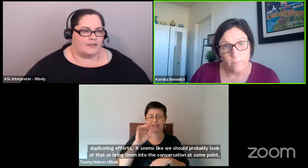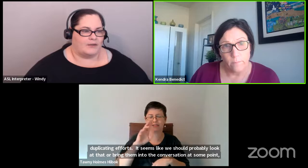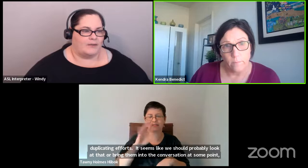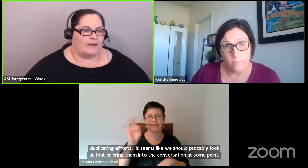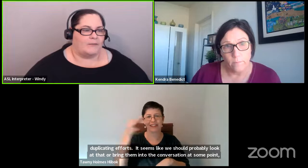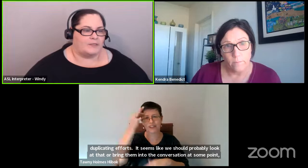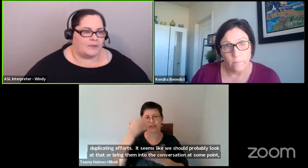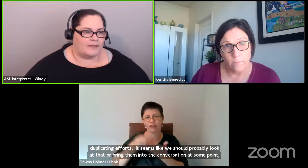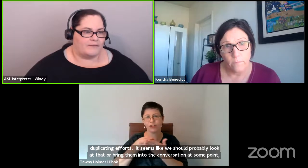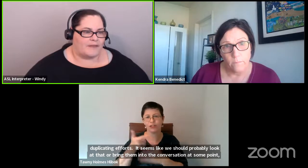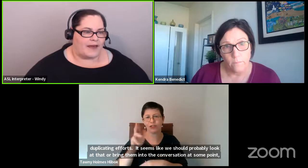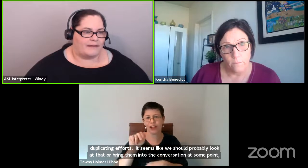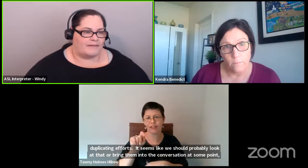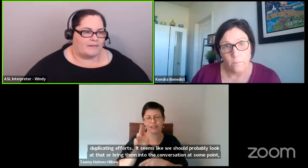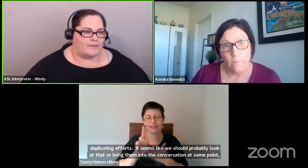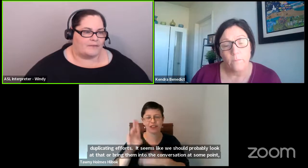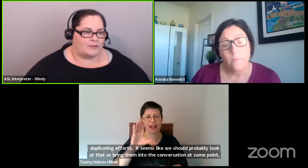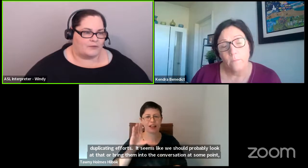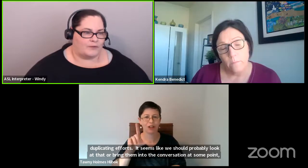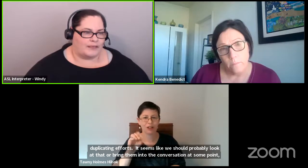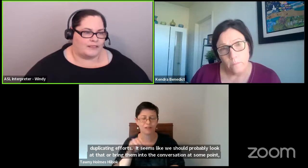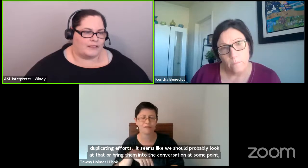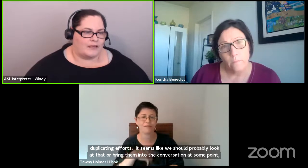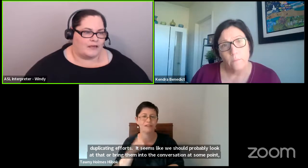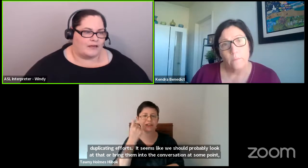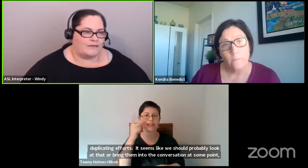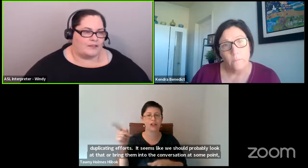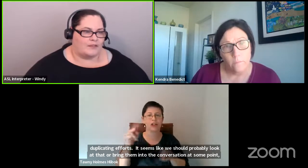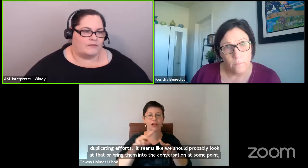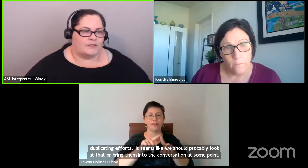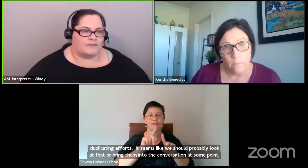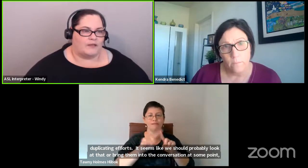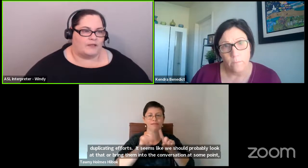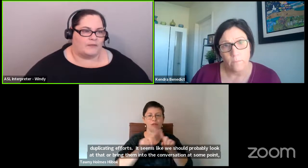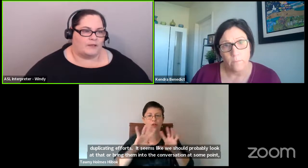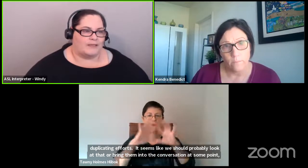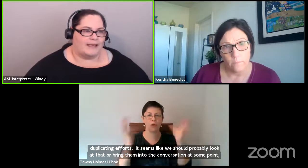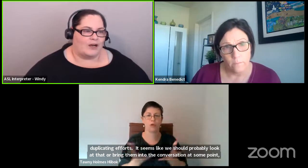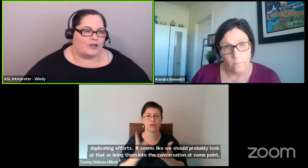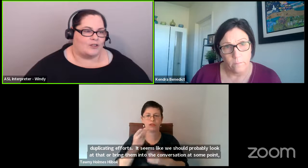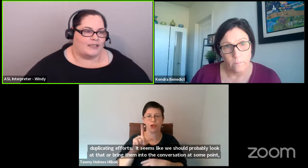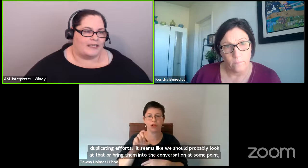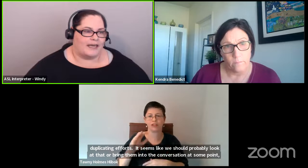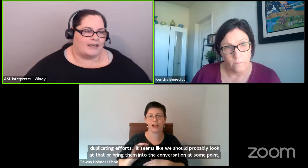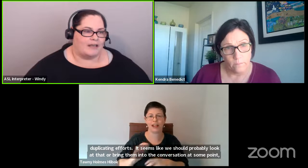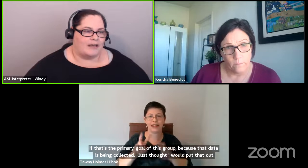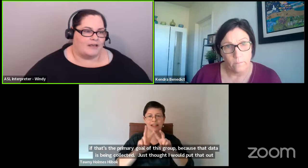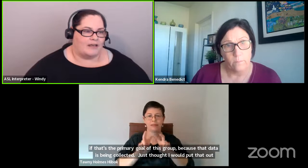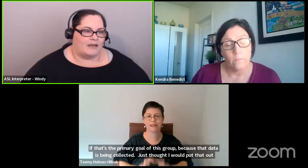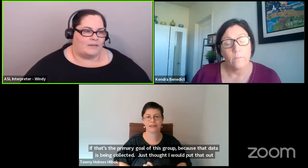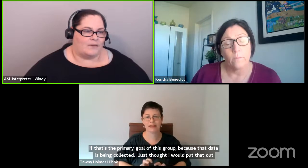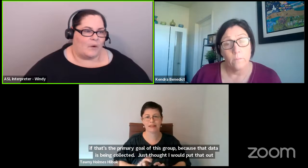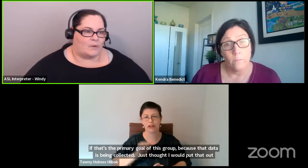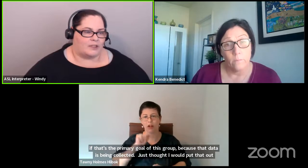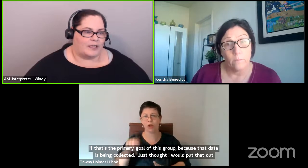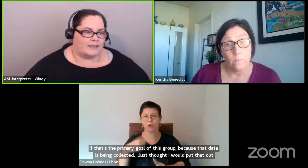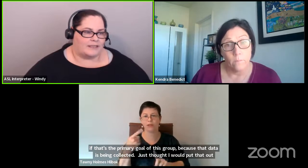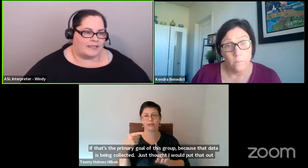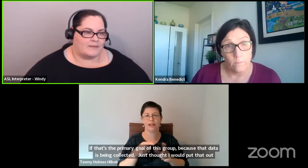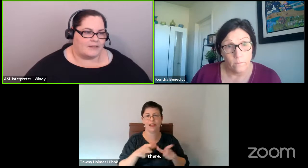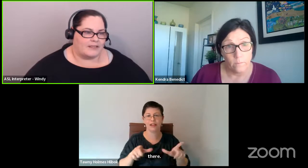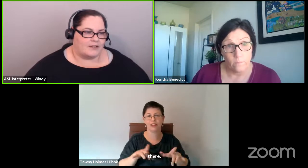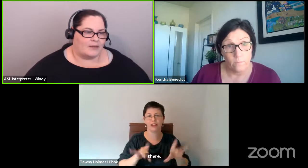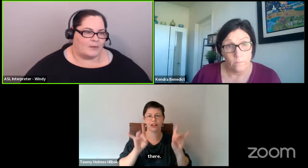Excellent. So I was aware of that, the federal grant of the University of Colorado, but they are looking at the whole